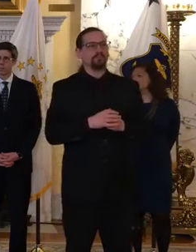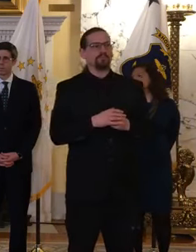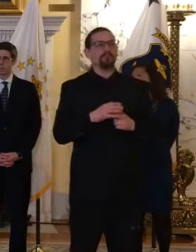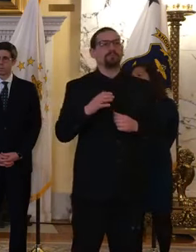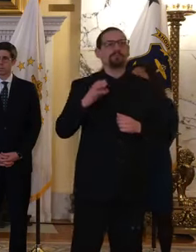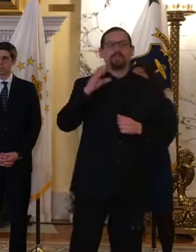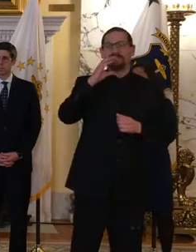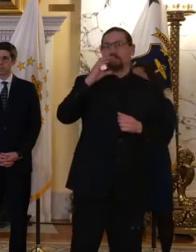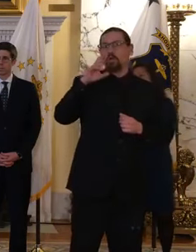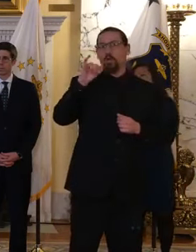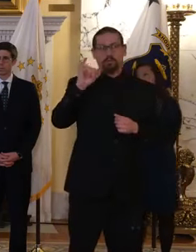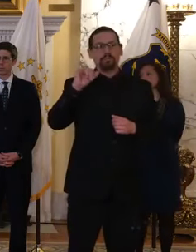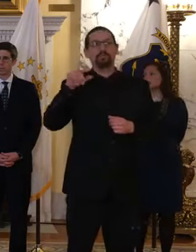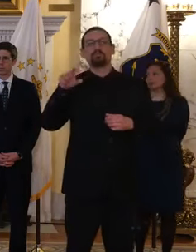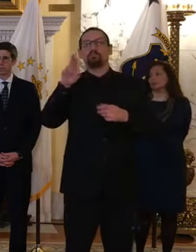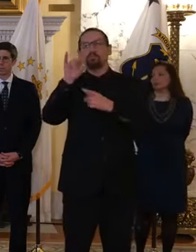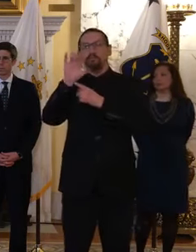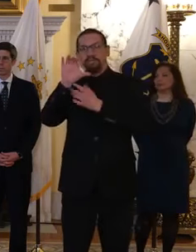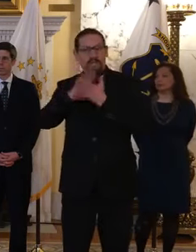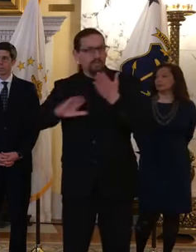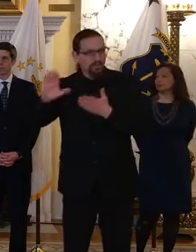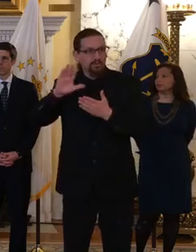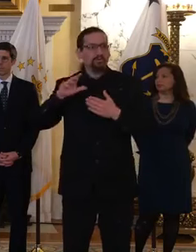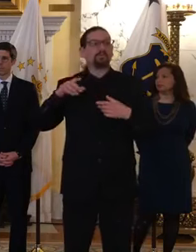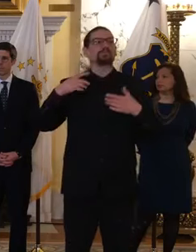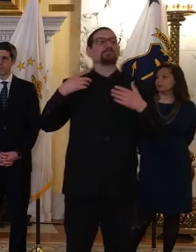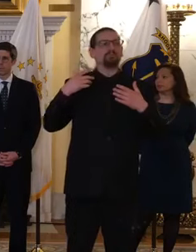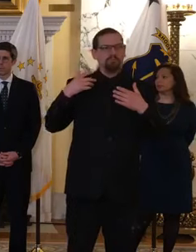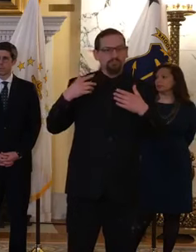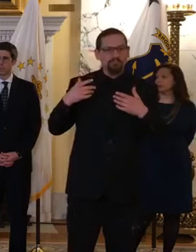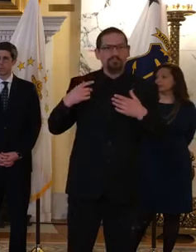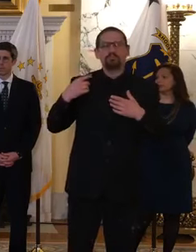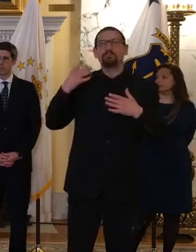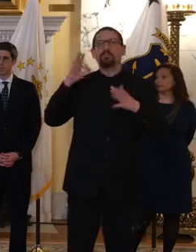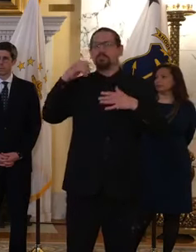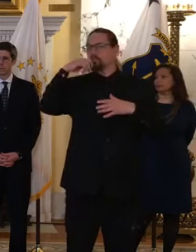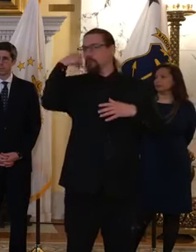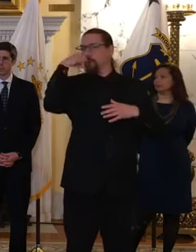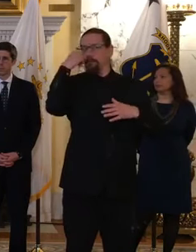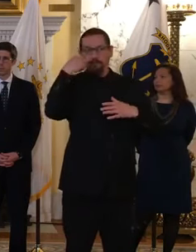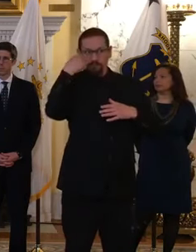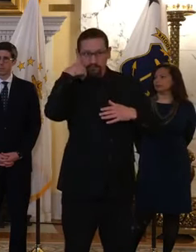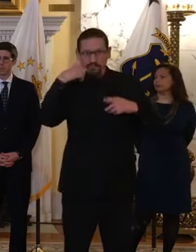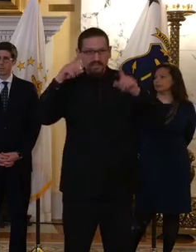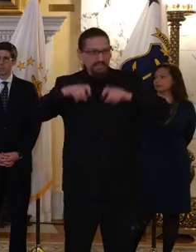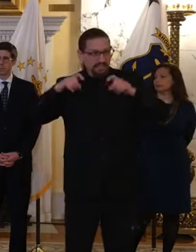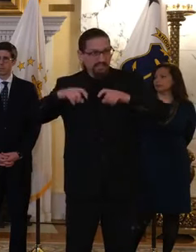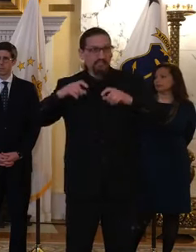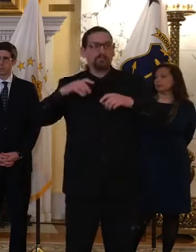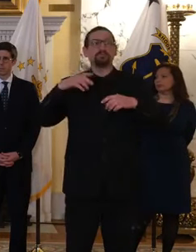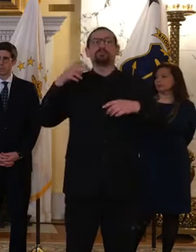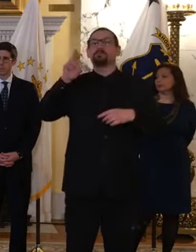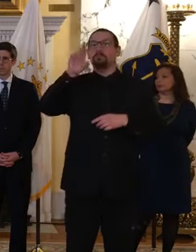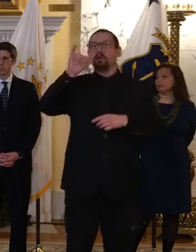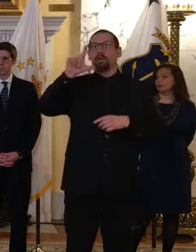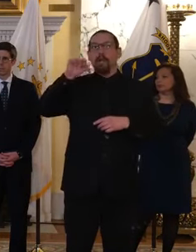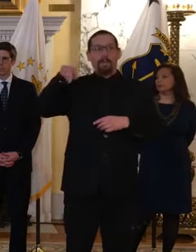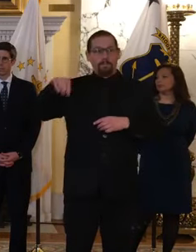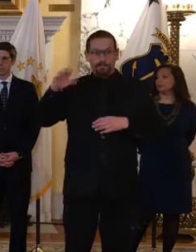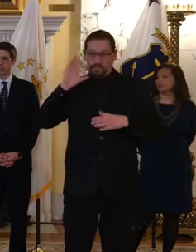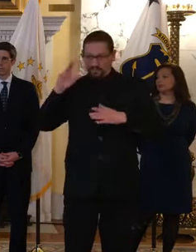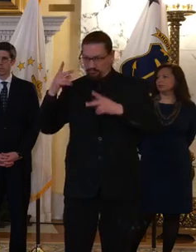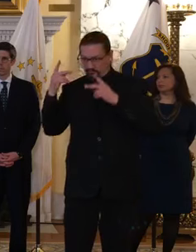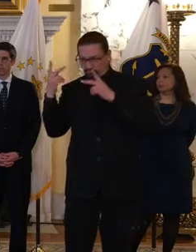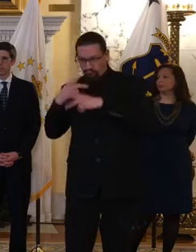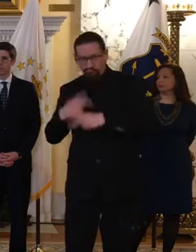the new front-of-nose swab? Will Rhode Island be getting any of the rapid AVID laboratory tests? If not, why? And also,